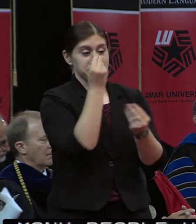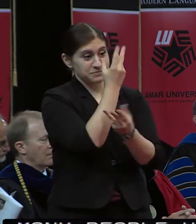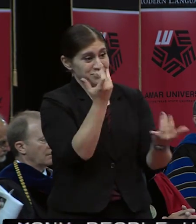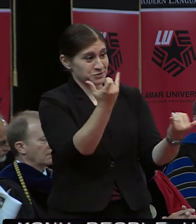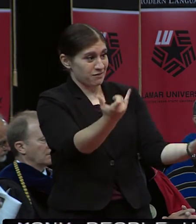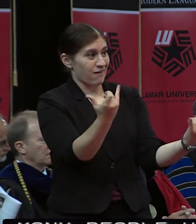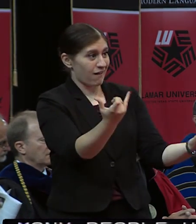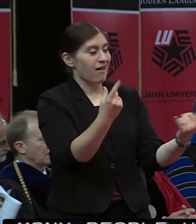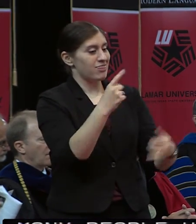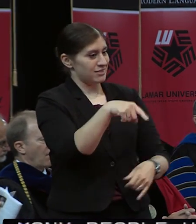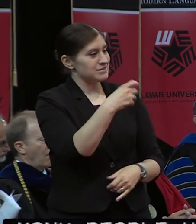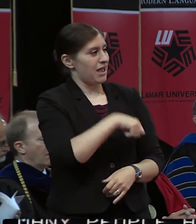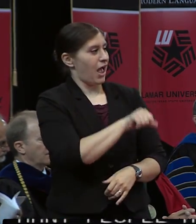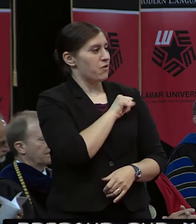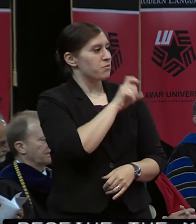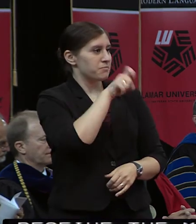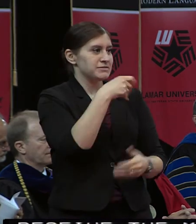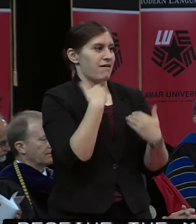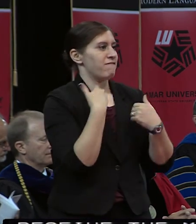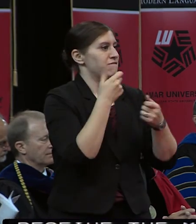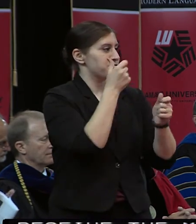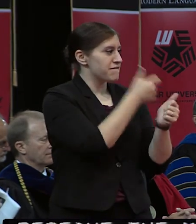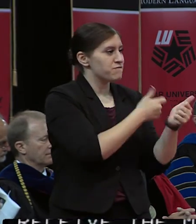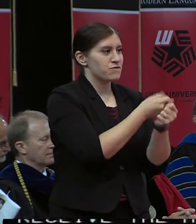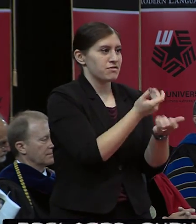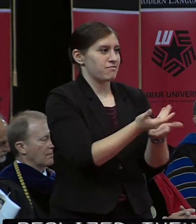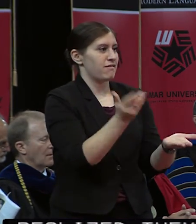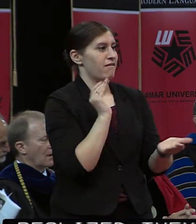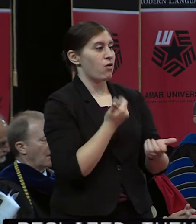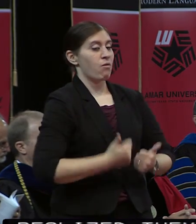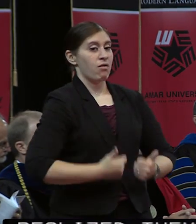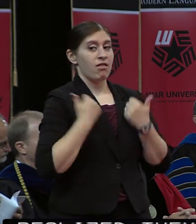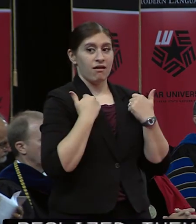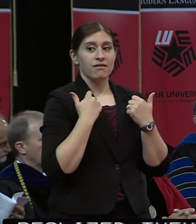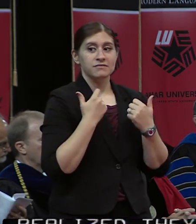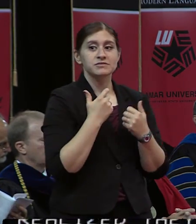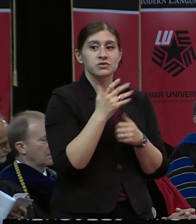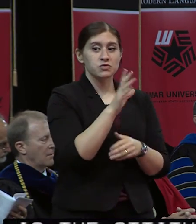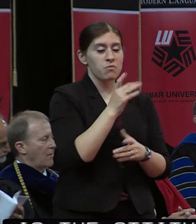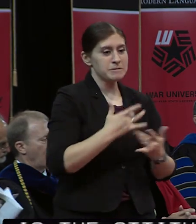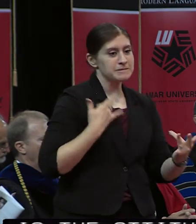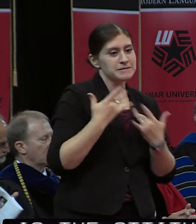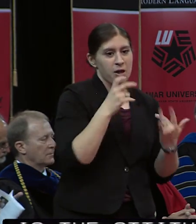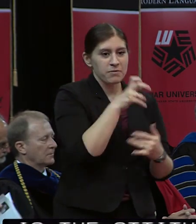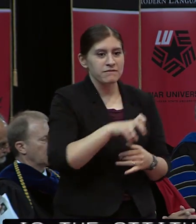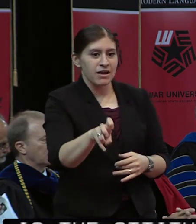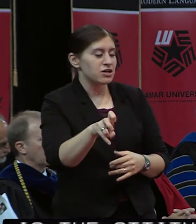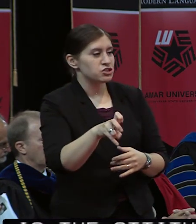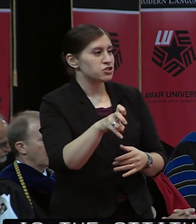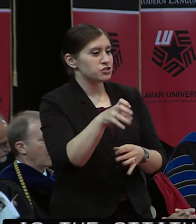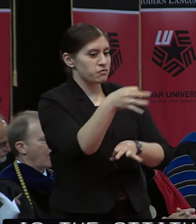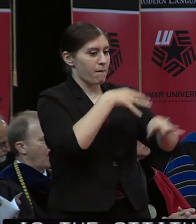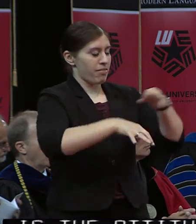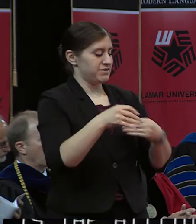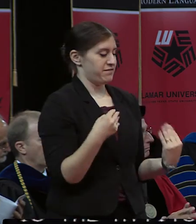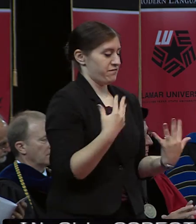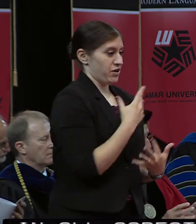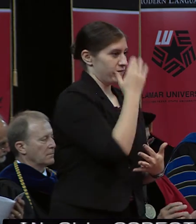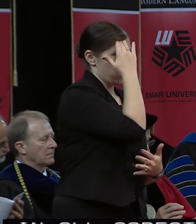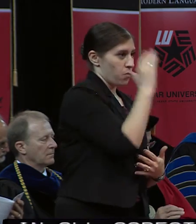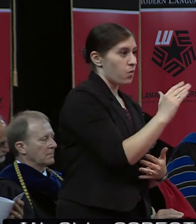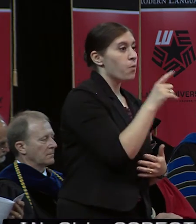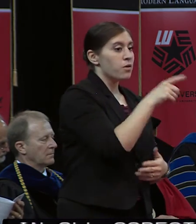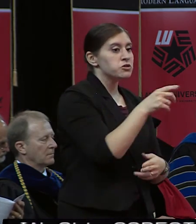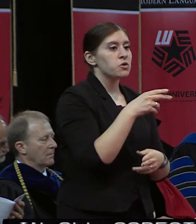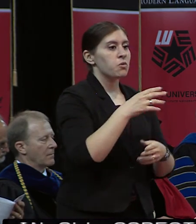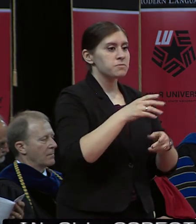this is the attitude we need to have in all aspects of our lives. Let your excitement for new adventure replace the fear of the unknown. And while you're out there making a